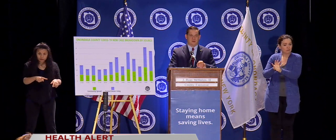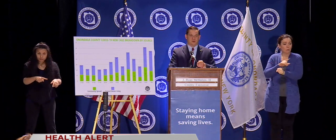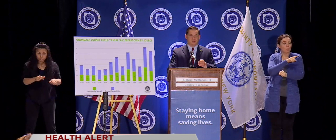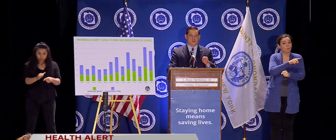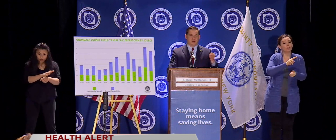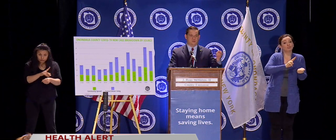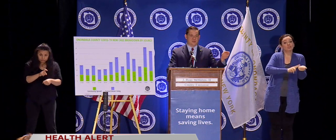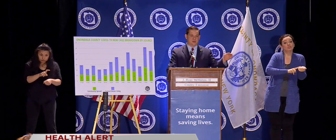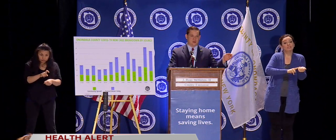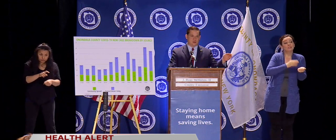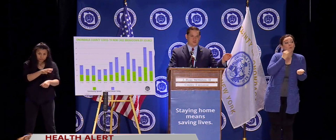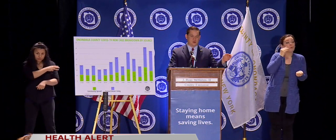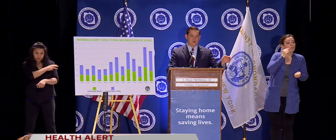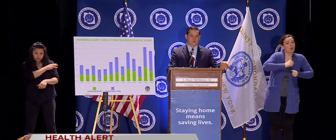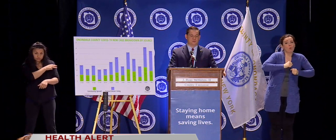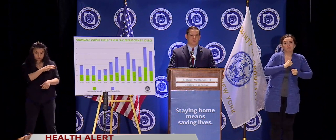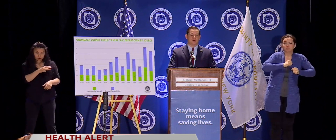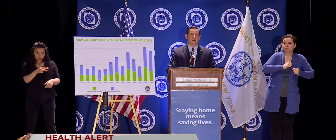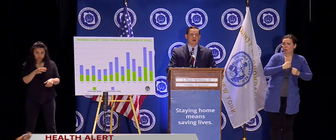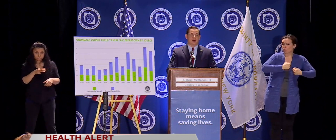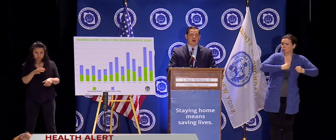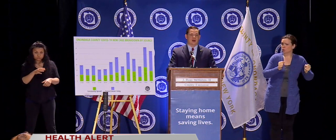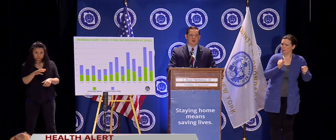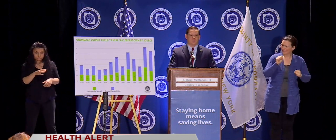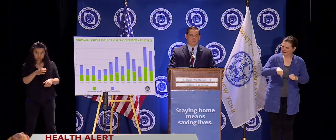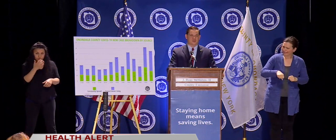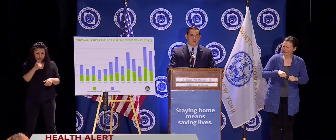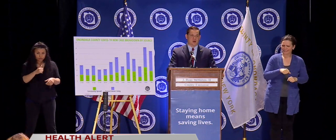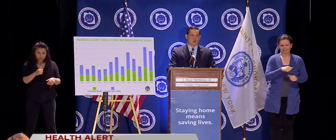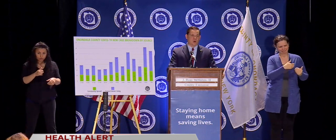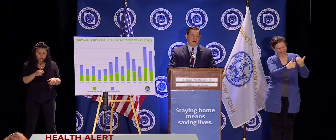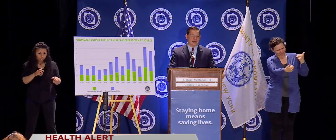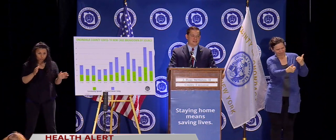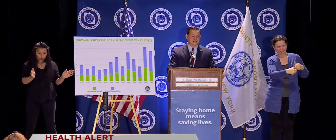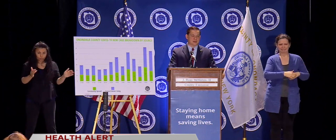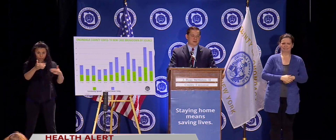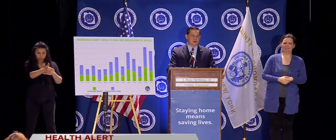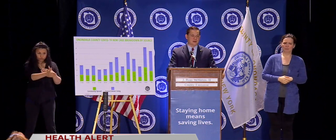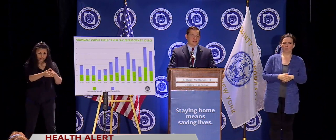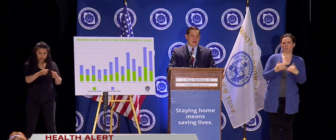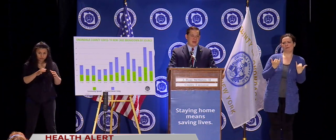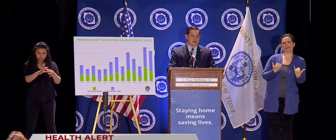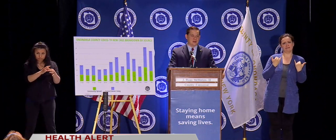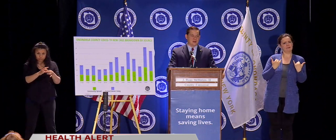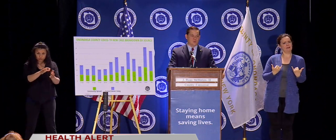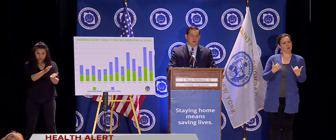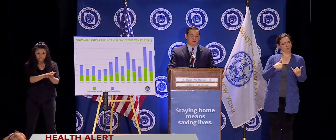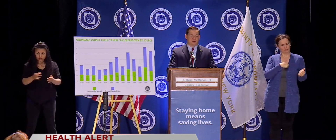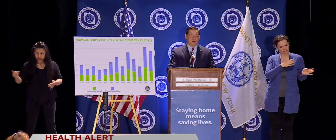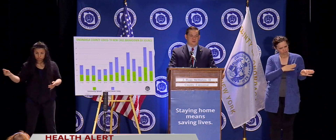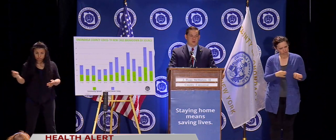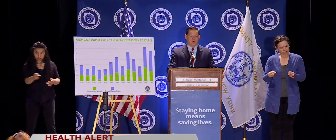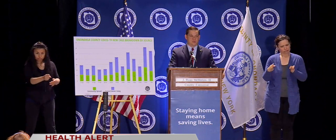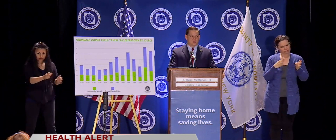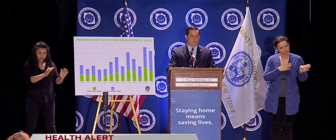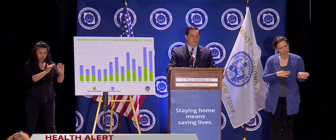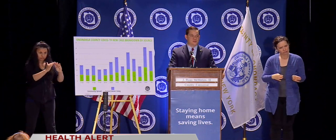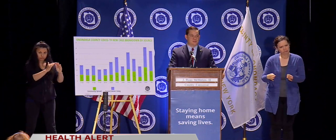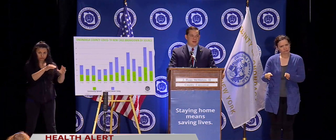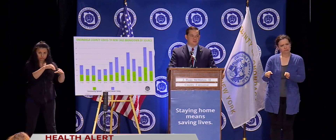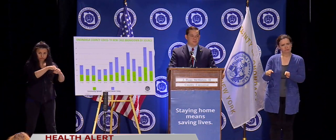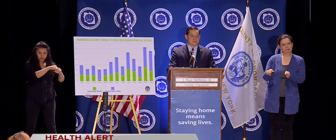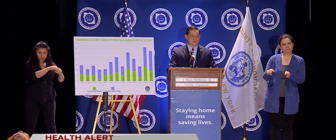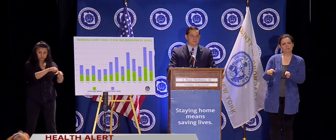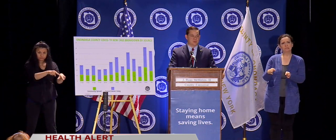residents from other nursing homes into their nursing homes. And we're going to start organizing that with the nursing homes and our